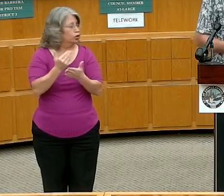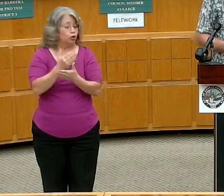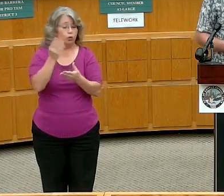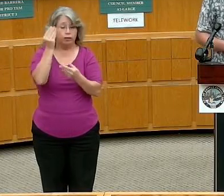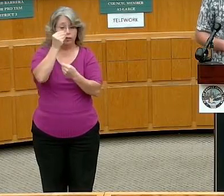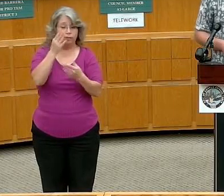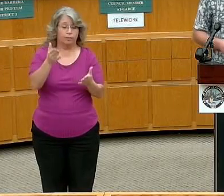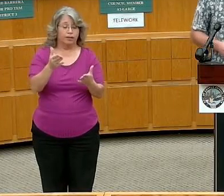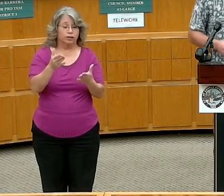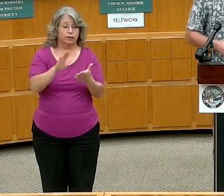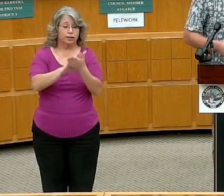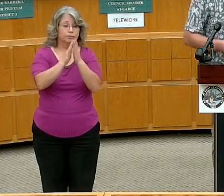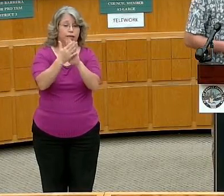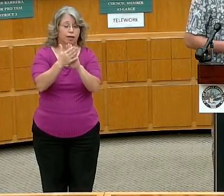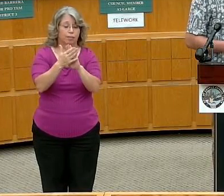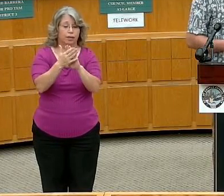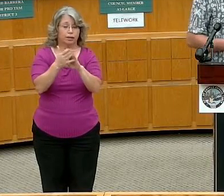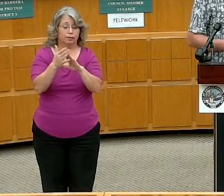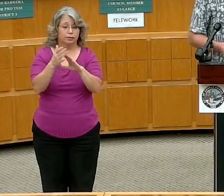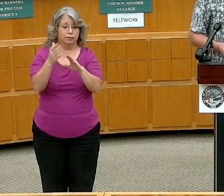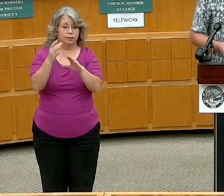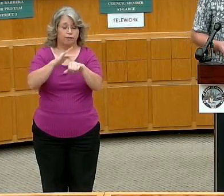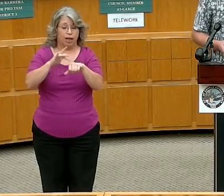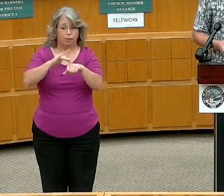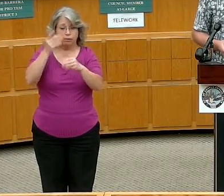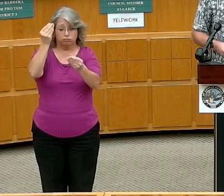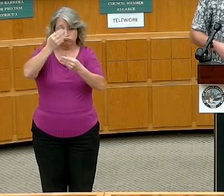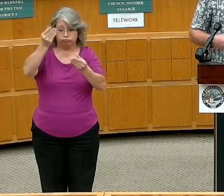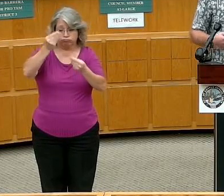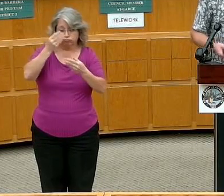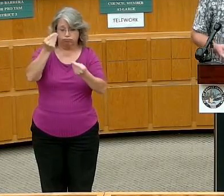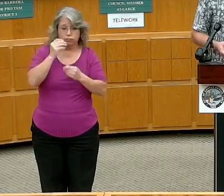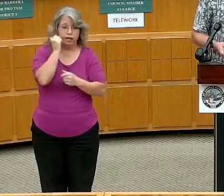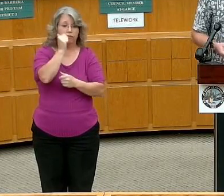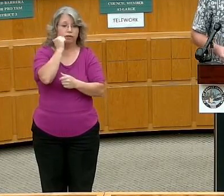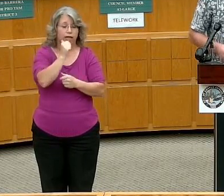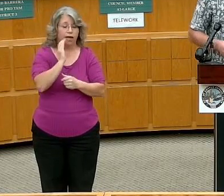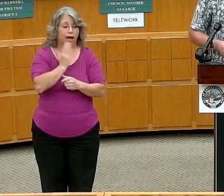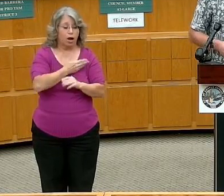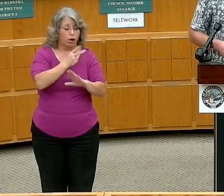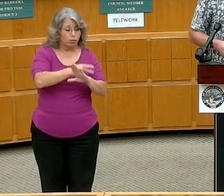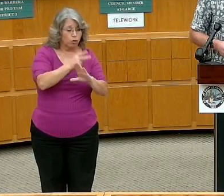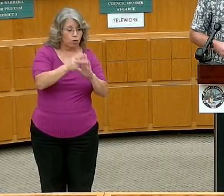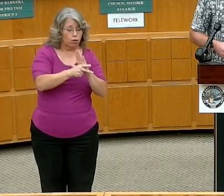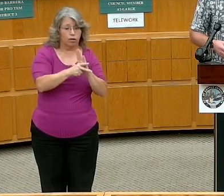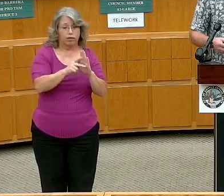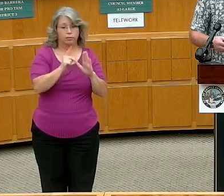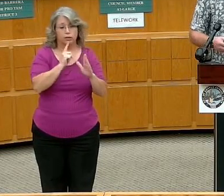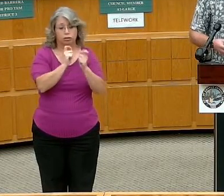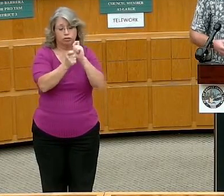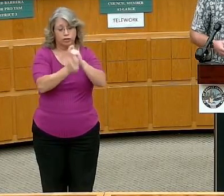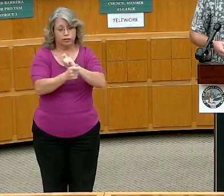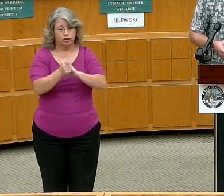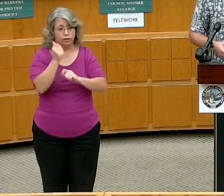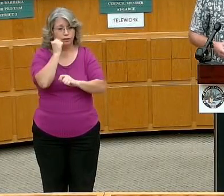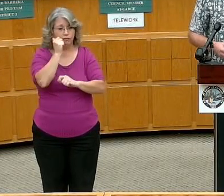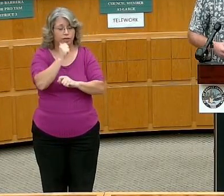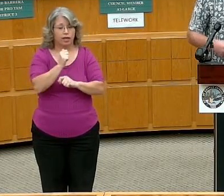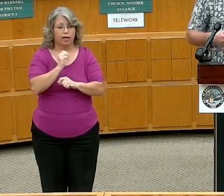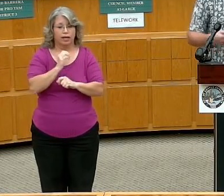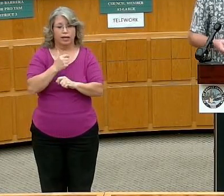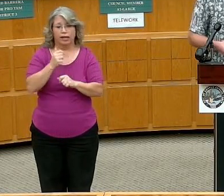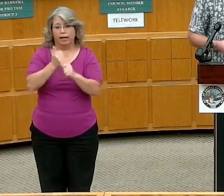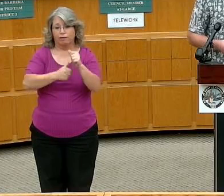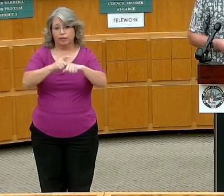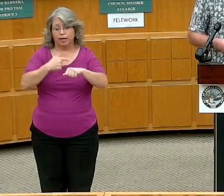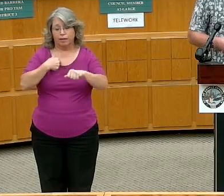becoming available every day. The programs that we're using, they become updated every day. Every time I run it, I have to pull down a new version of the software